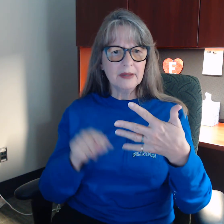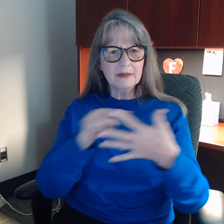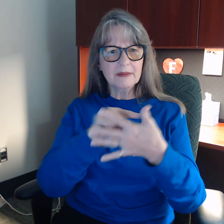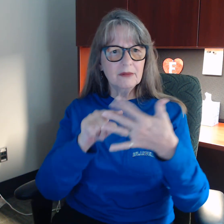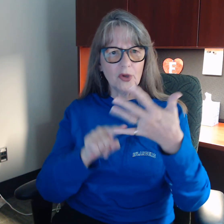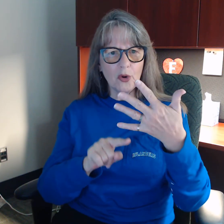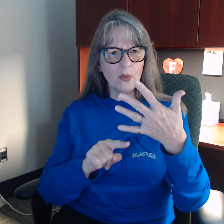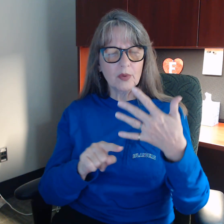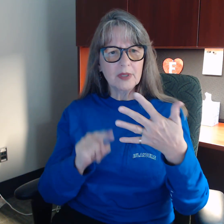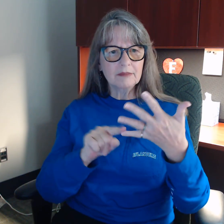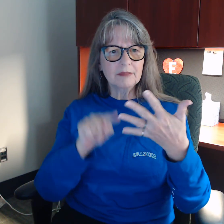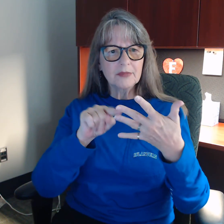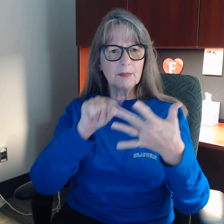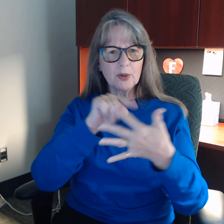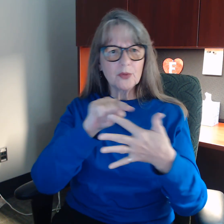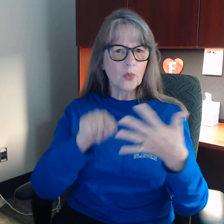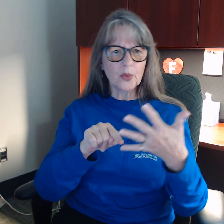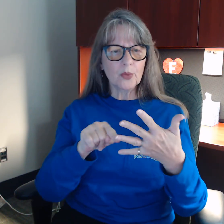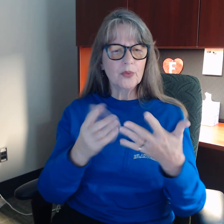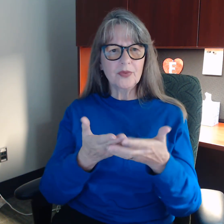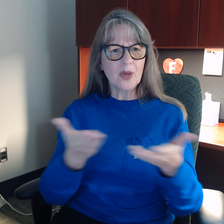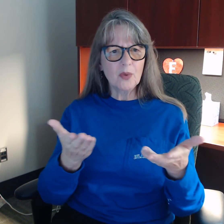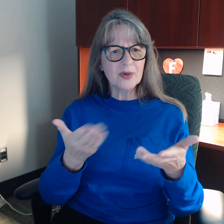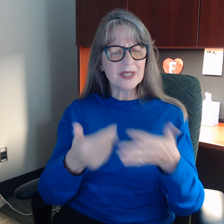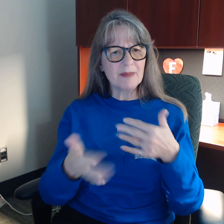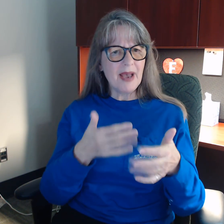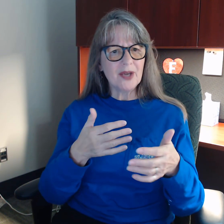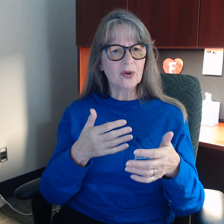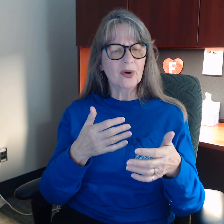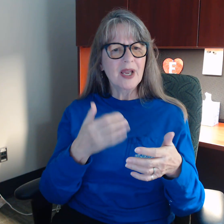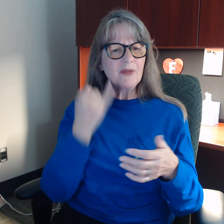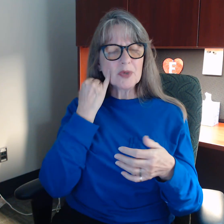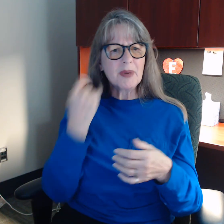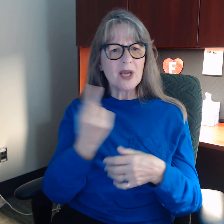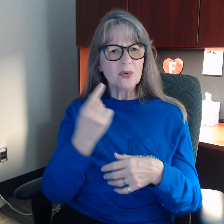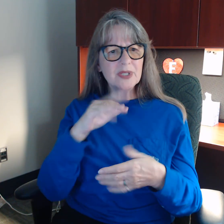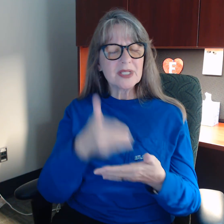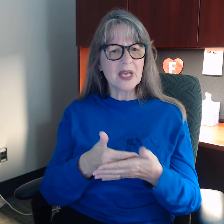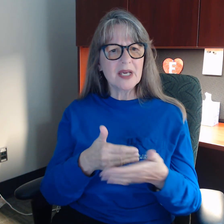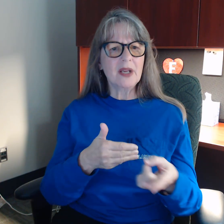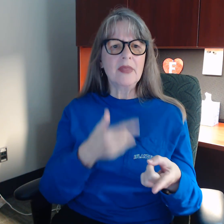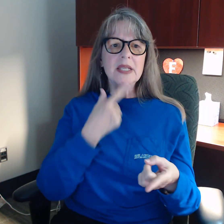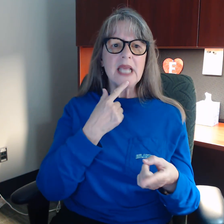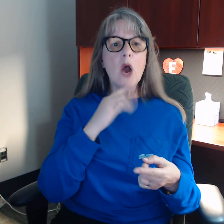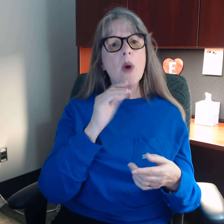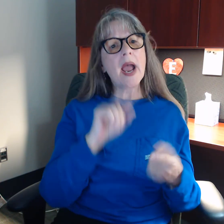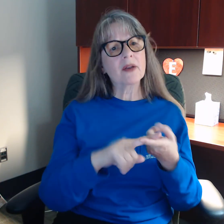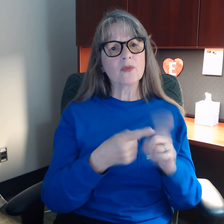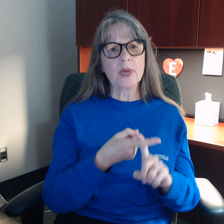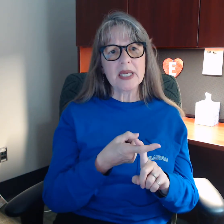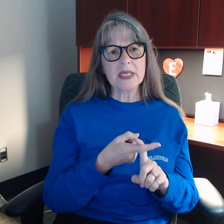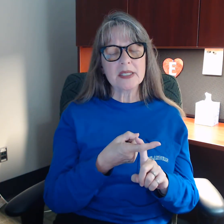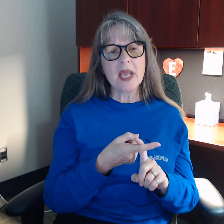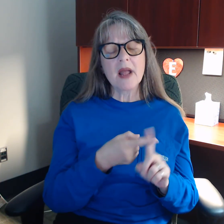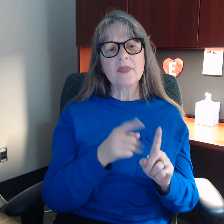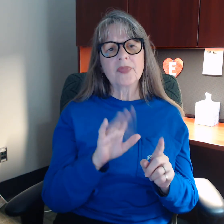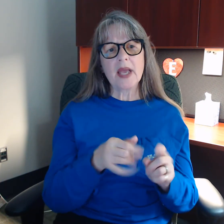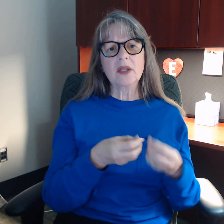in, the birth order they were. It doesn't matter if it was my only son and they say, oh, I had a friend that lost